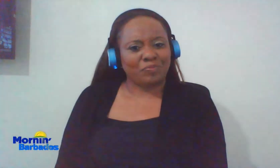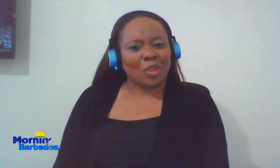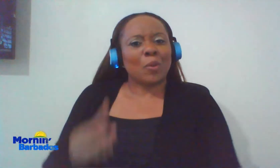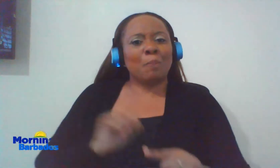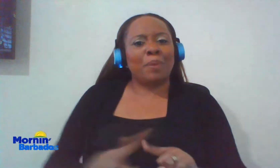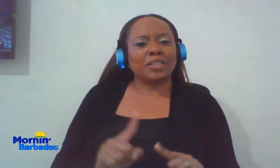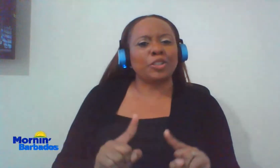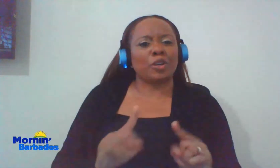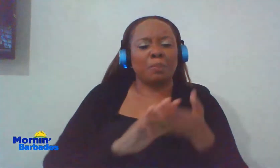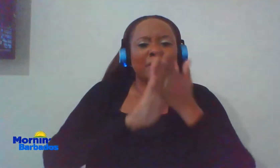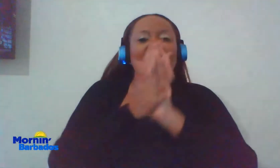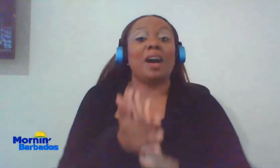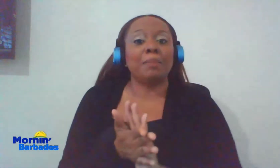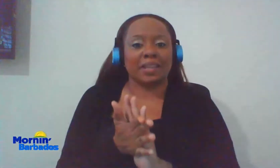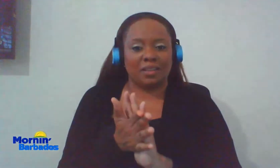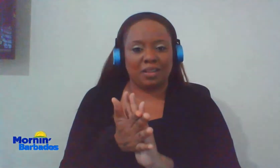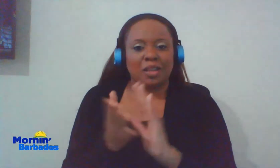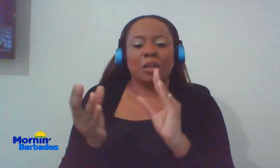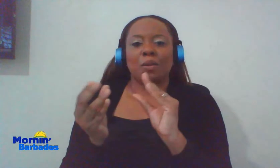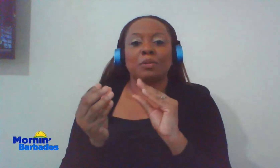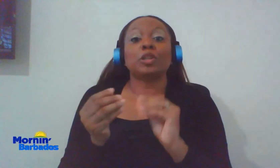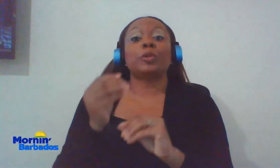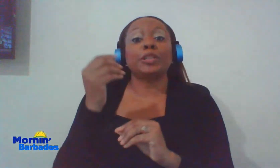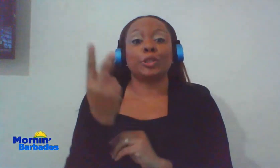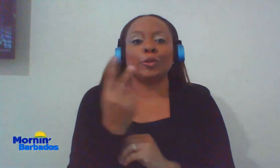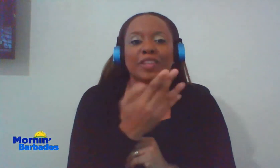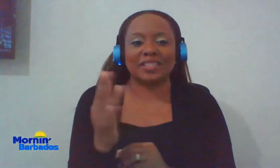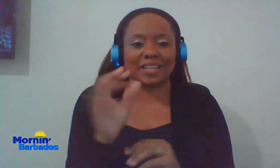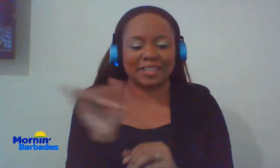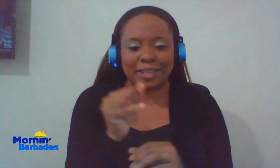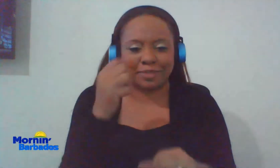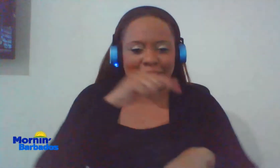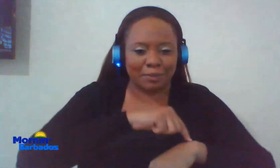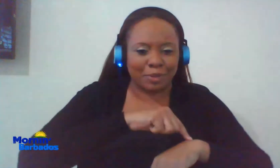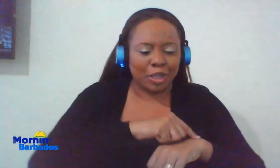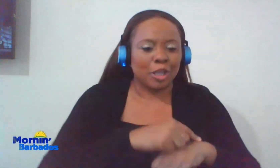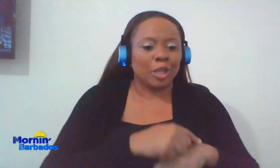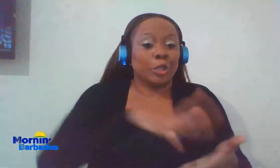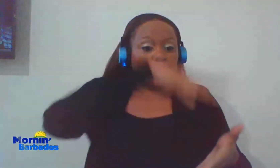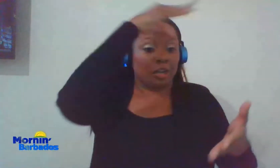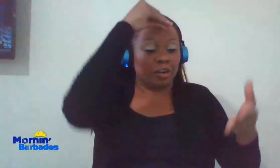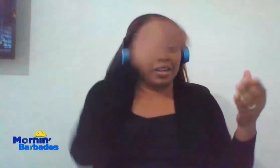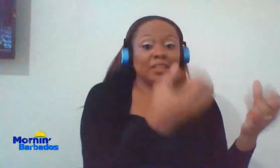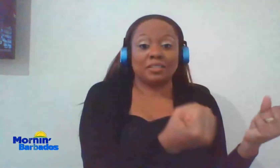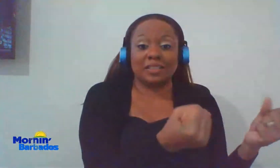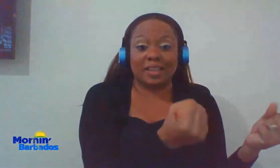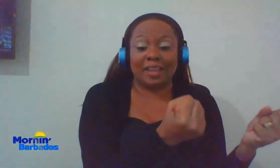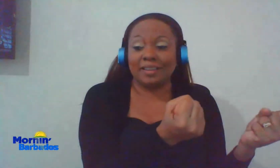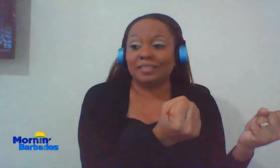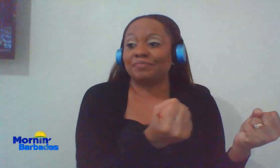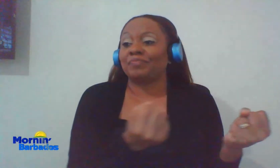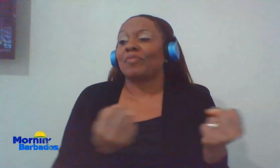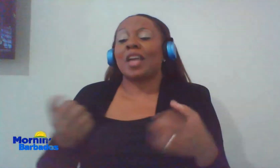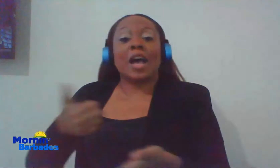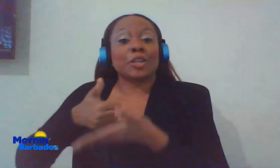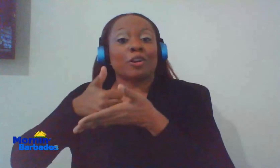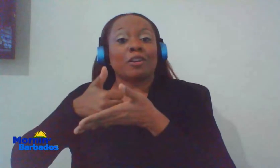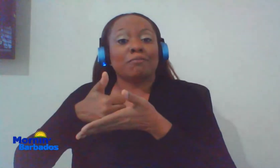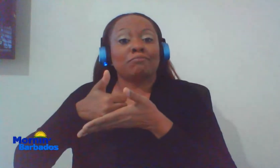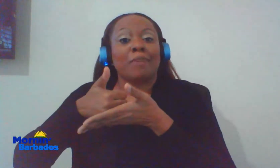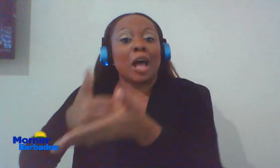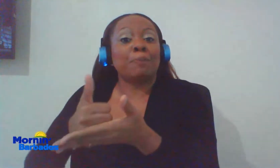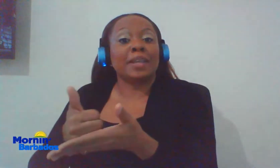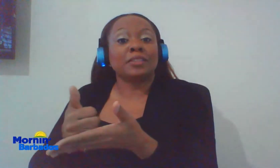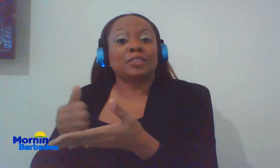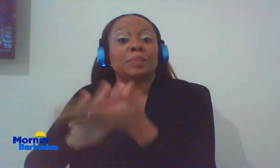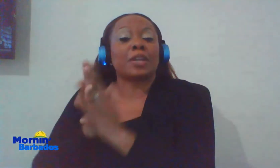smart. Yes. But you're doing two things at the same time. You're learning to sign, and